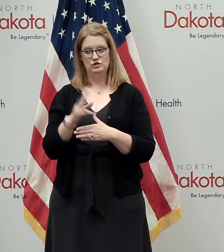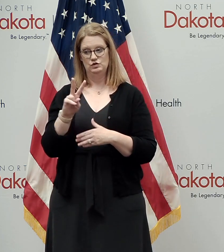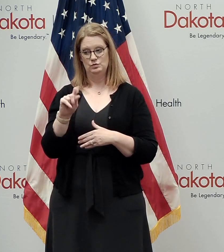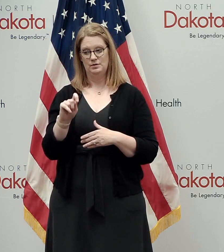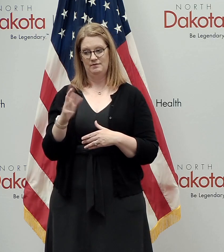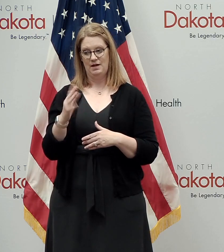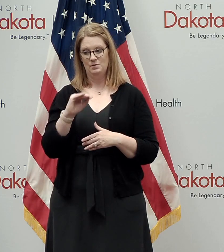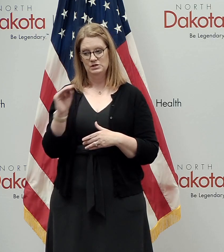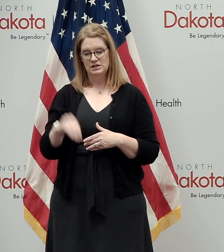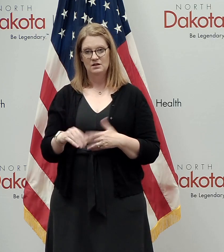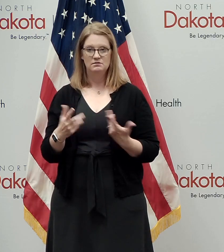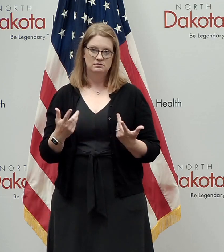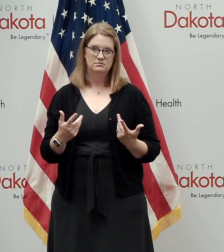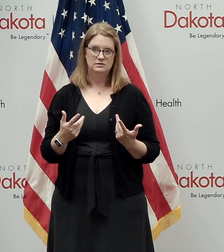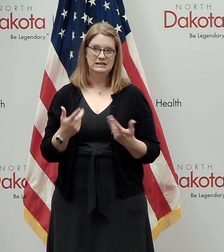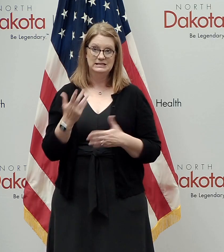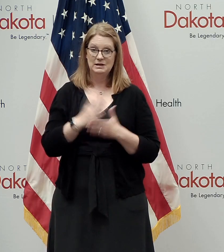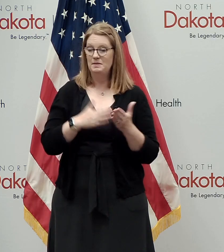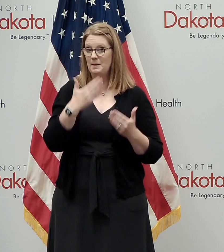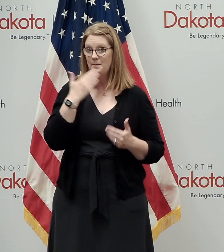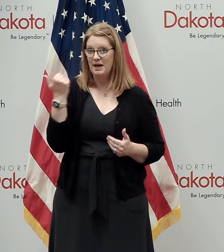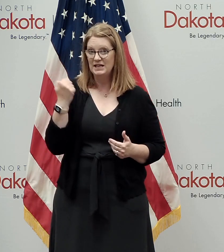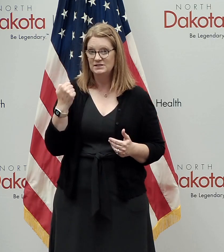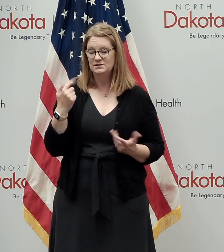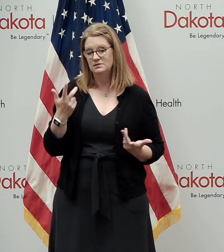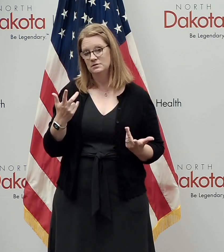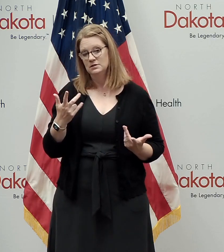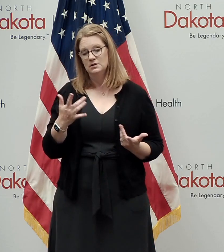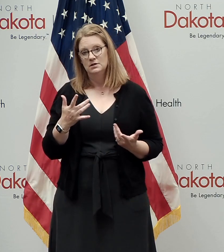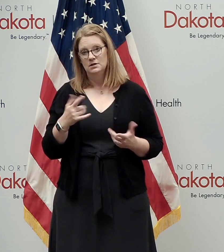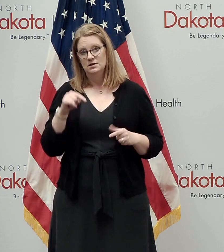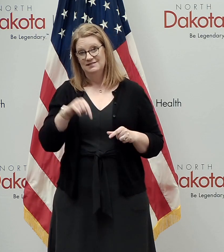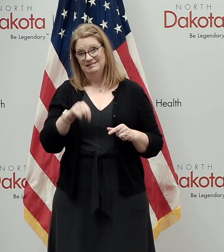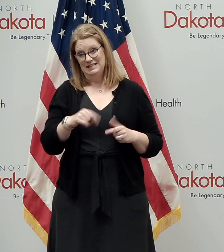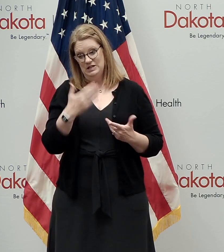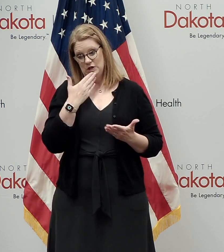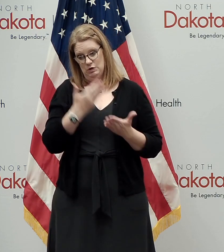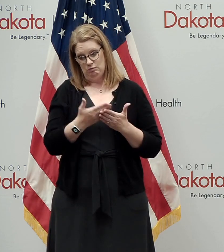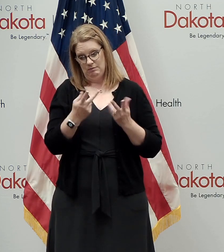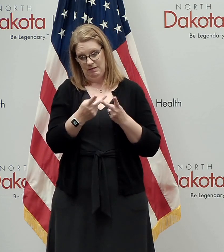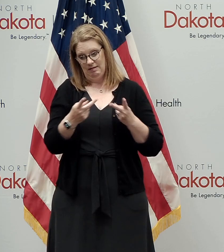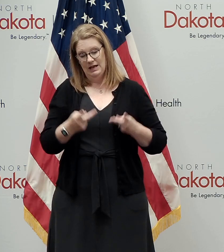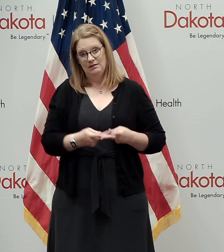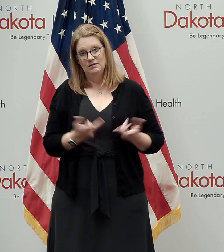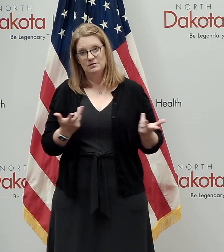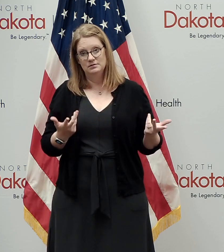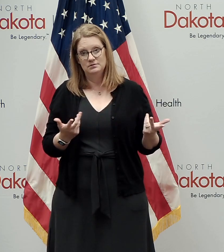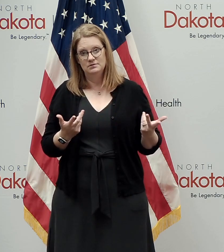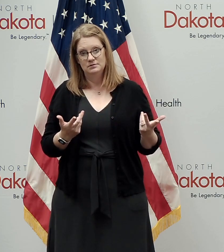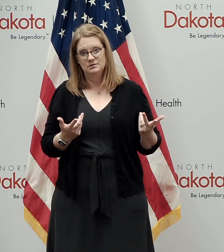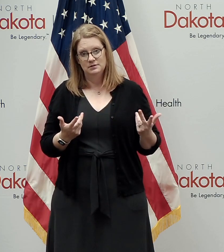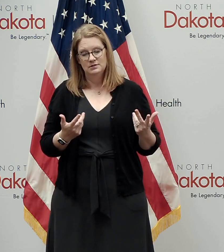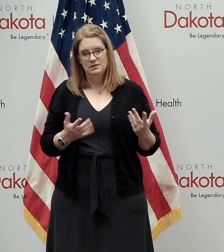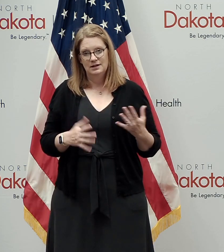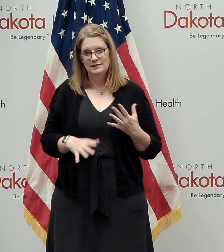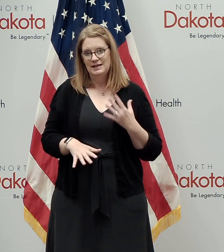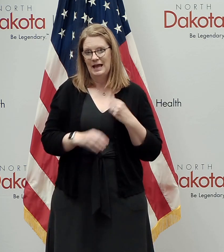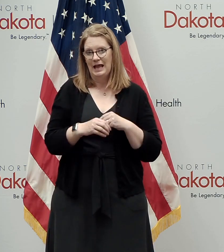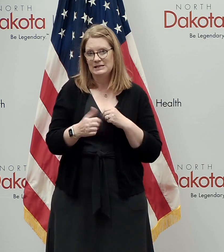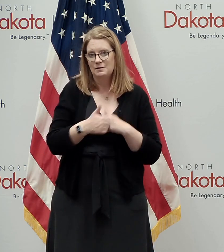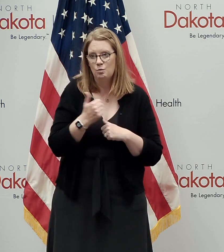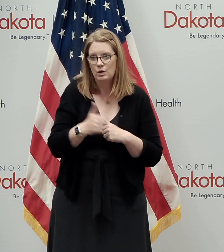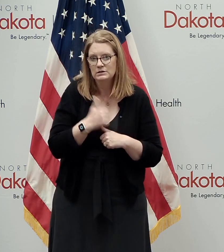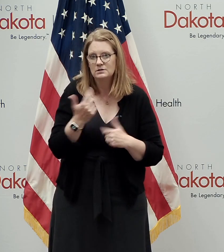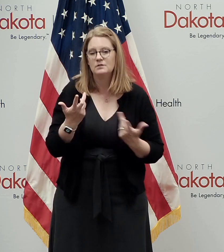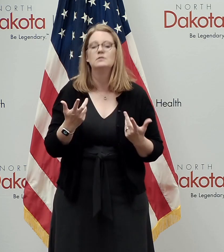is again among the best in the nation. We're in a very good spot for us to be in a position to add some risk back in the system. That risk